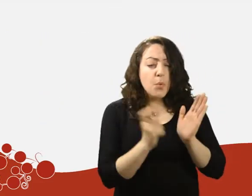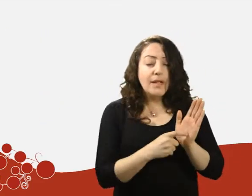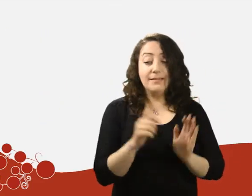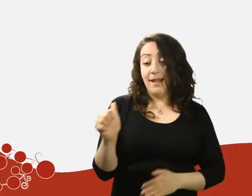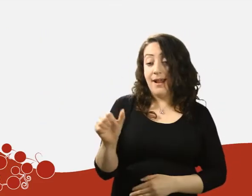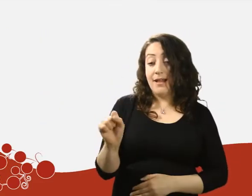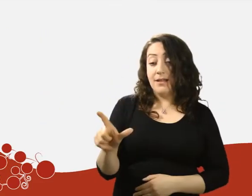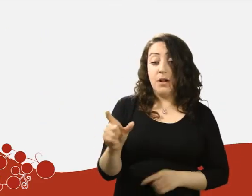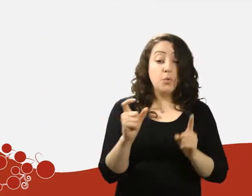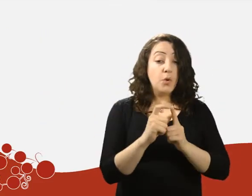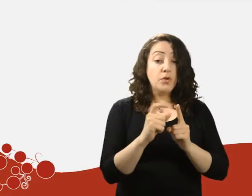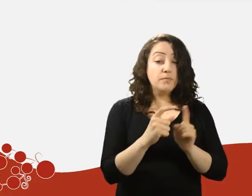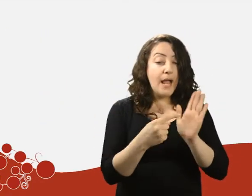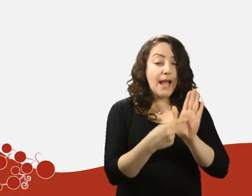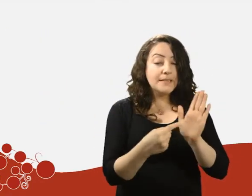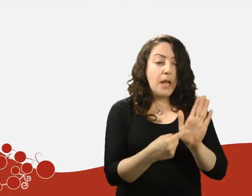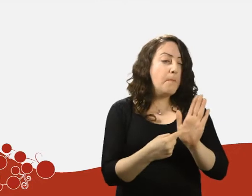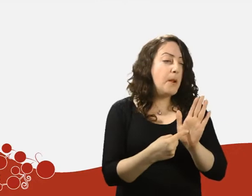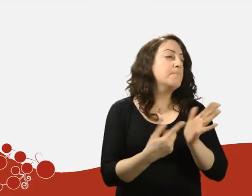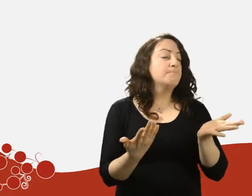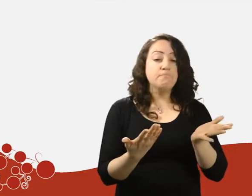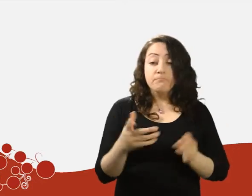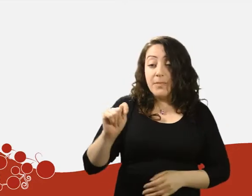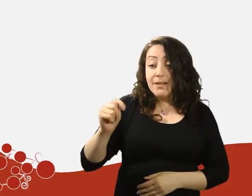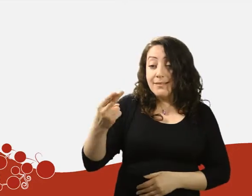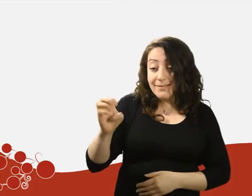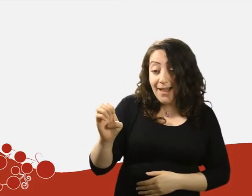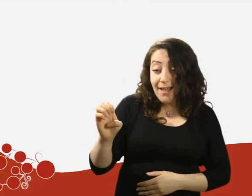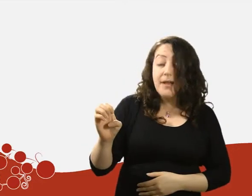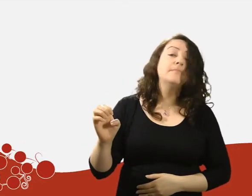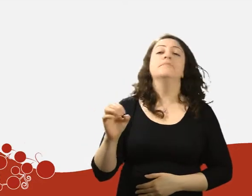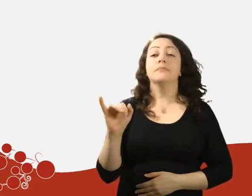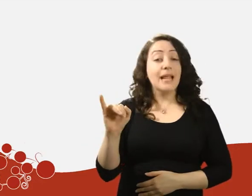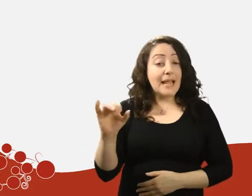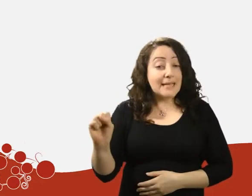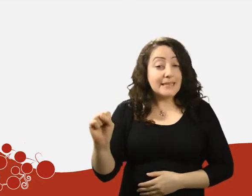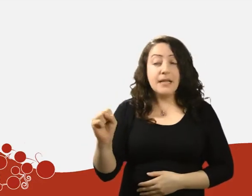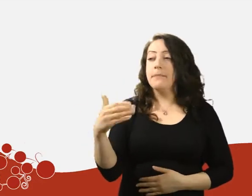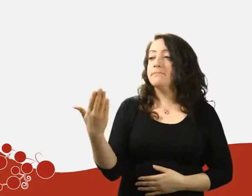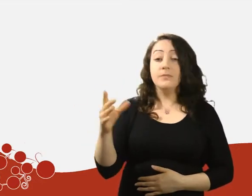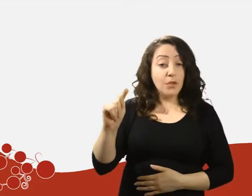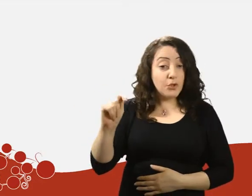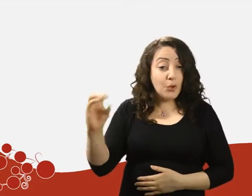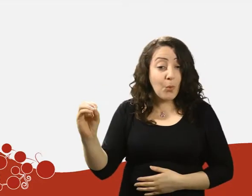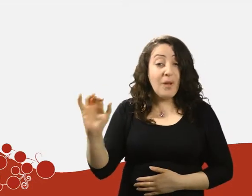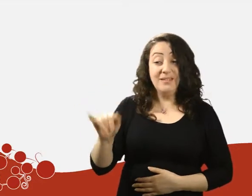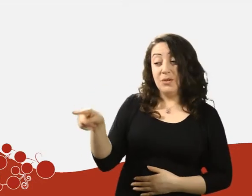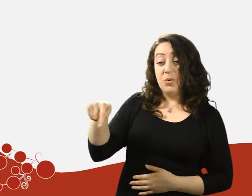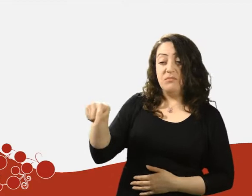You may have noticed that I didn't sign the words the, is, or to.